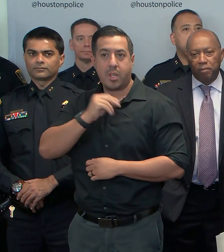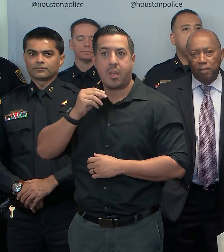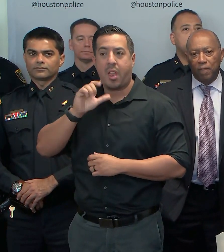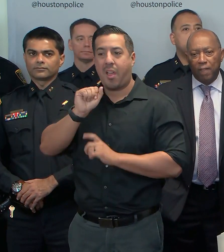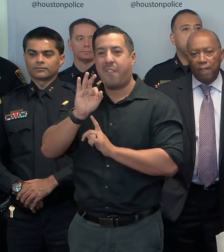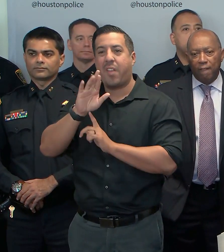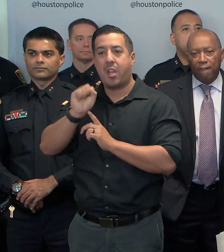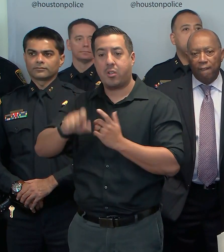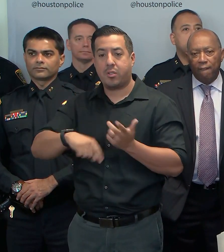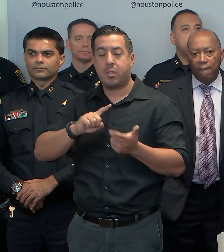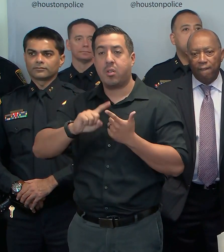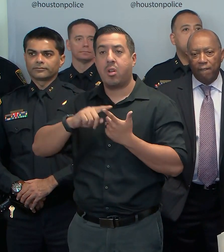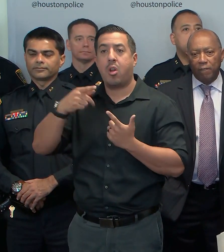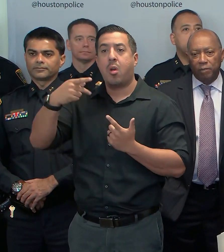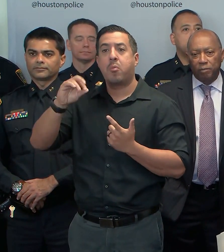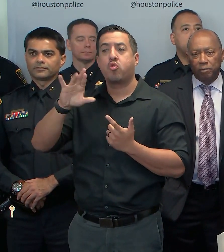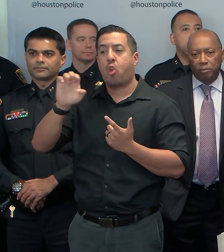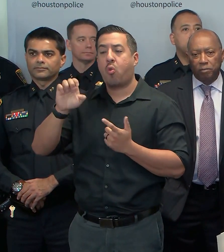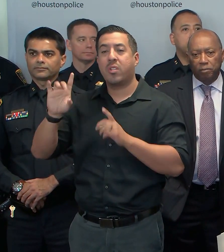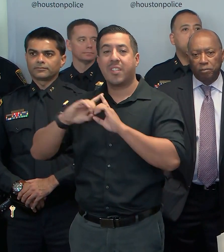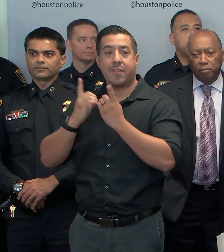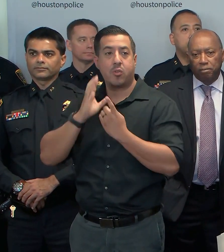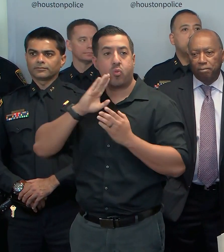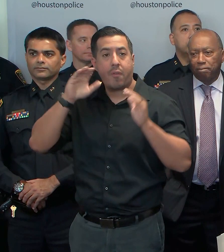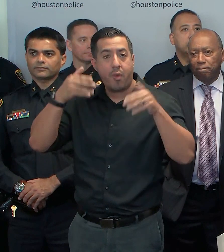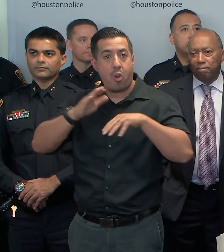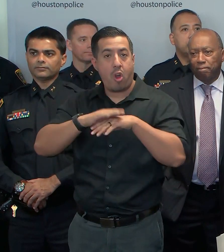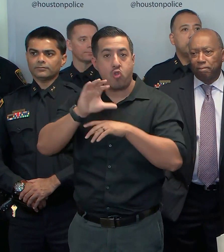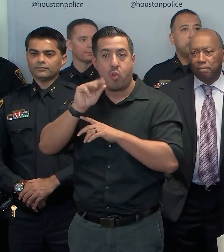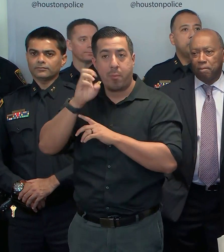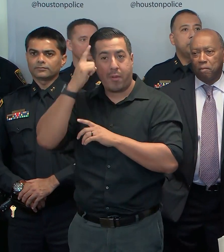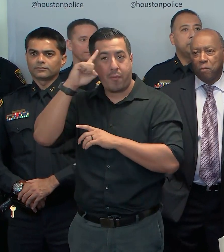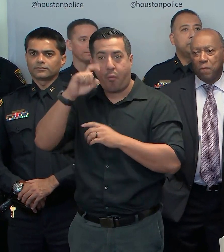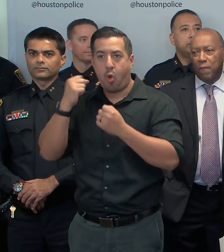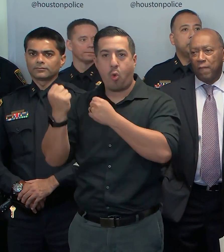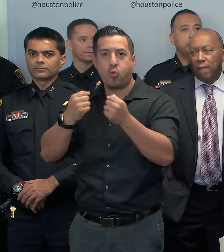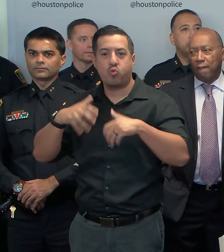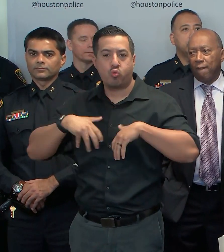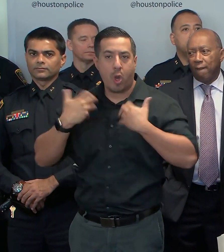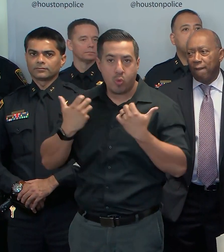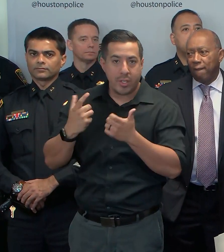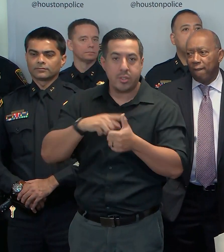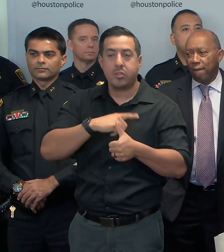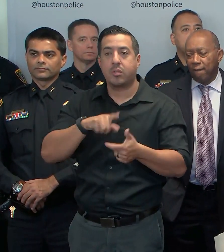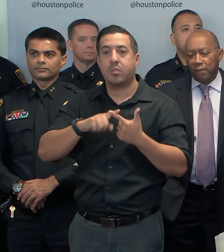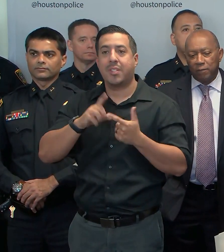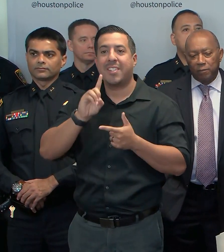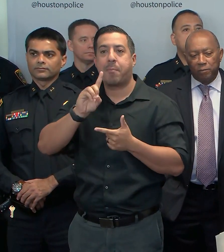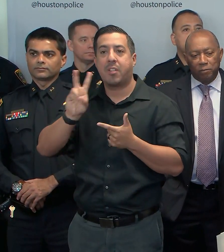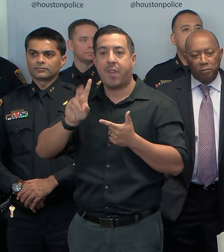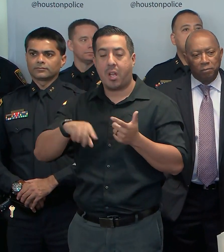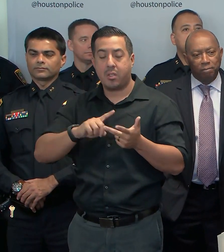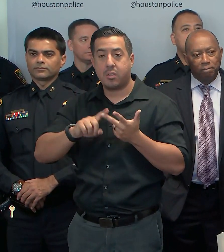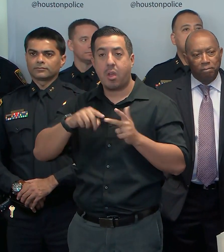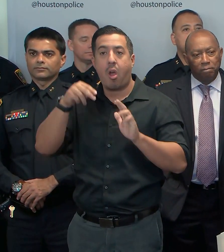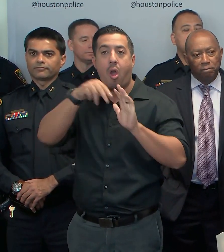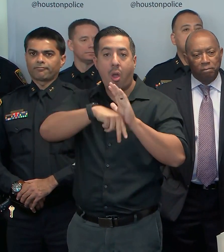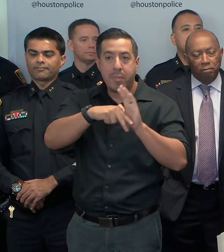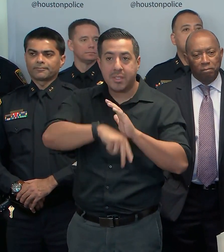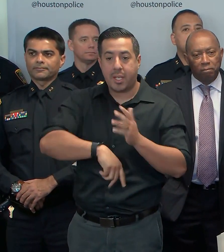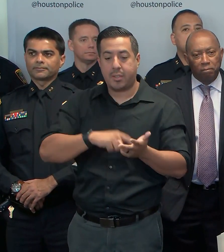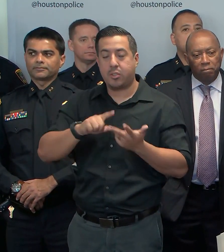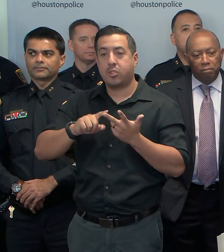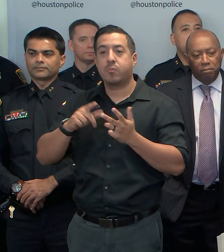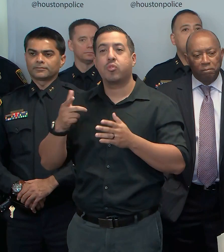conjunction with patrol divisions, will focus on crimes including road rage, domestic violence, homicides,